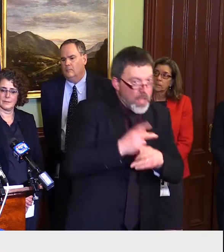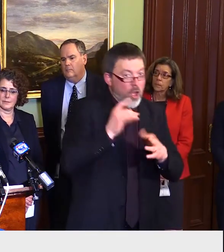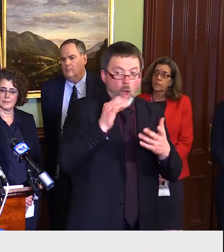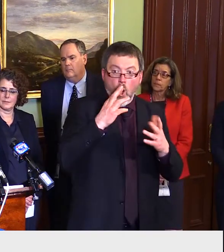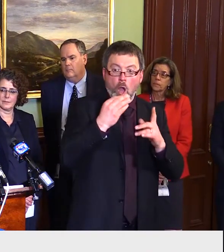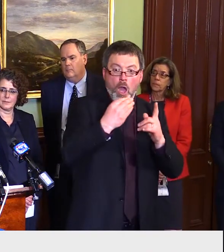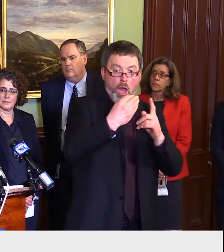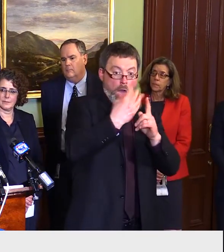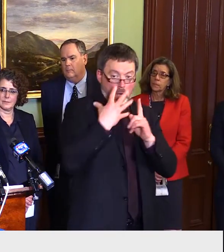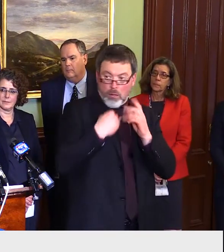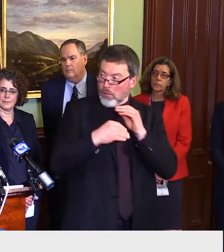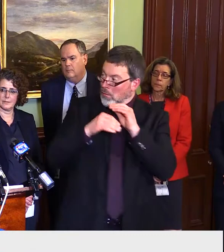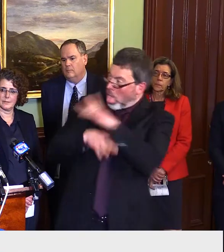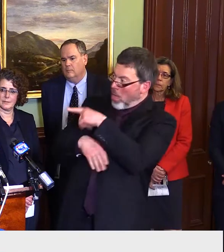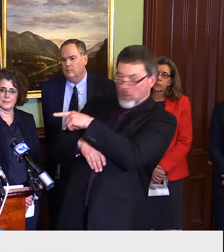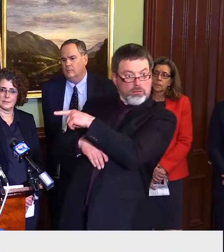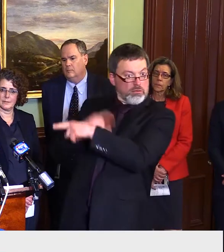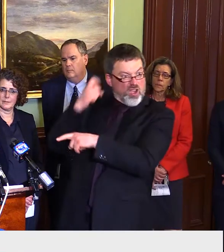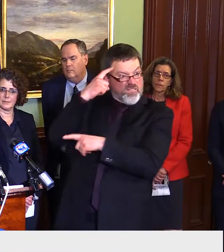upon them as necessary.